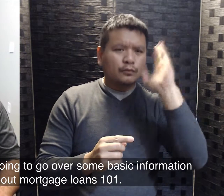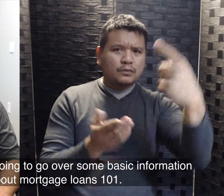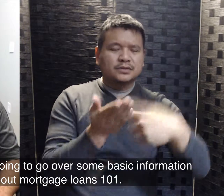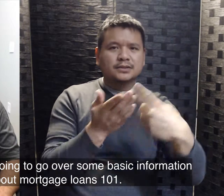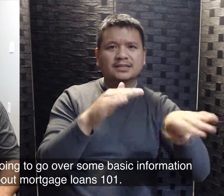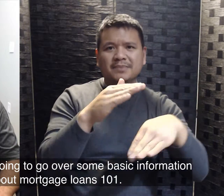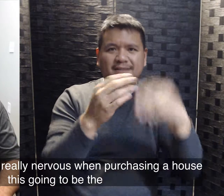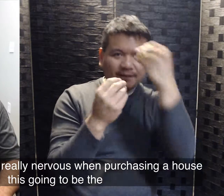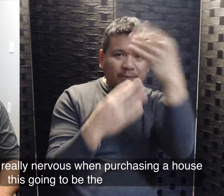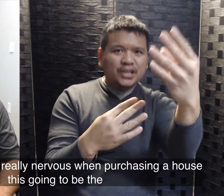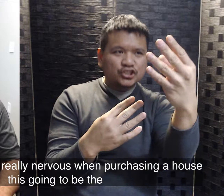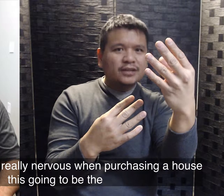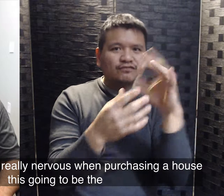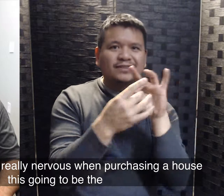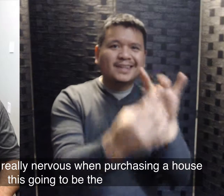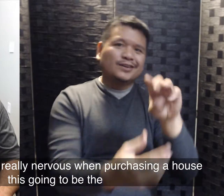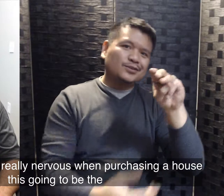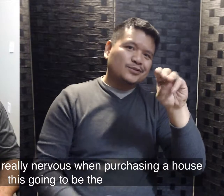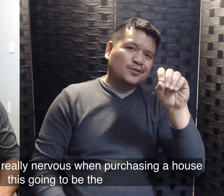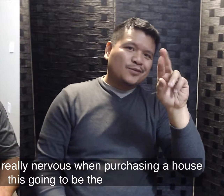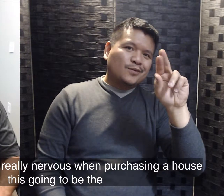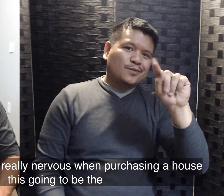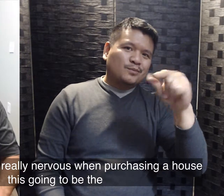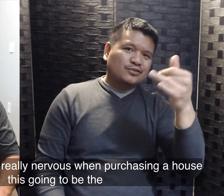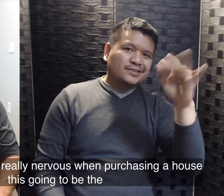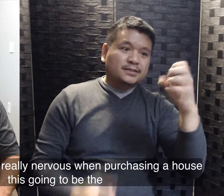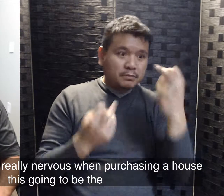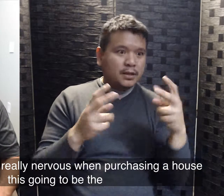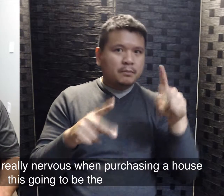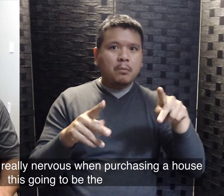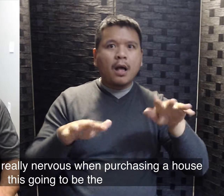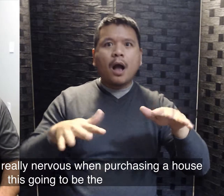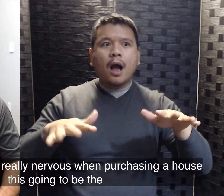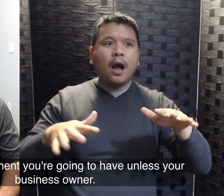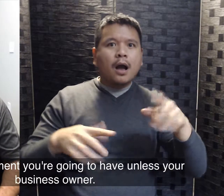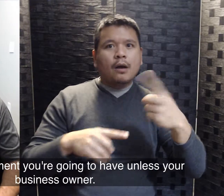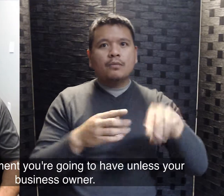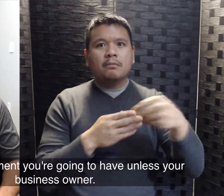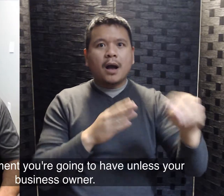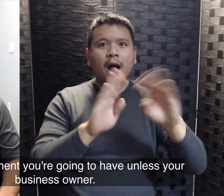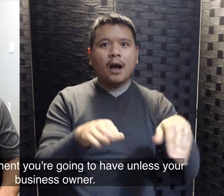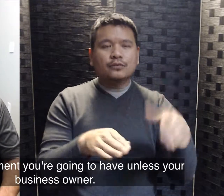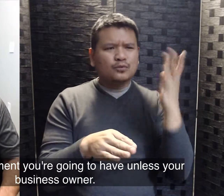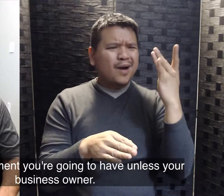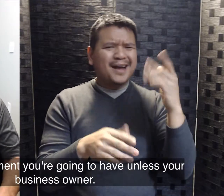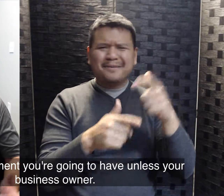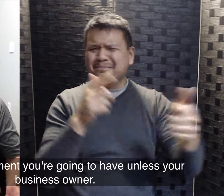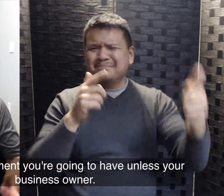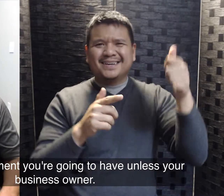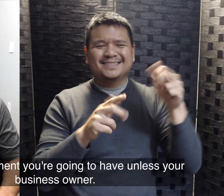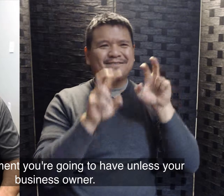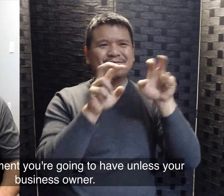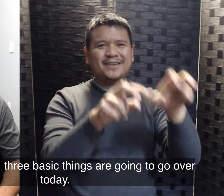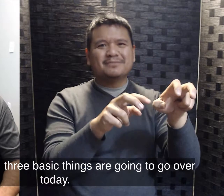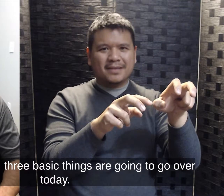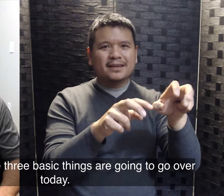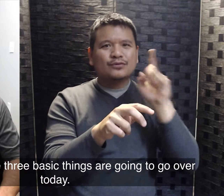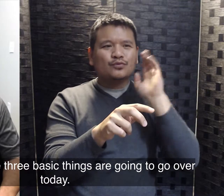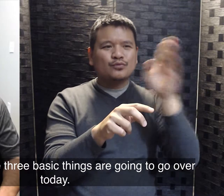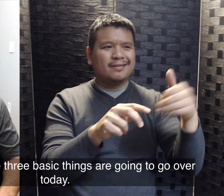mortgage loans 101. A lot of people get really nervous when purchasing a house. This is going to be the biggest investment that you're going to have, unless you're a business owner,